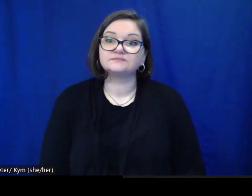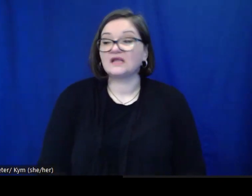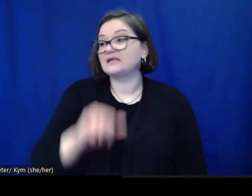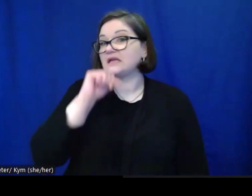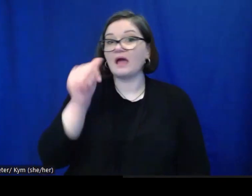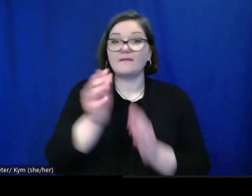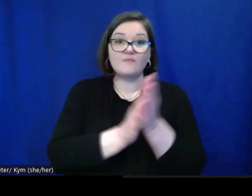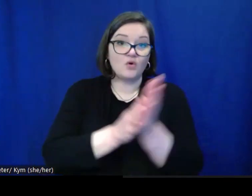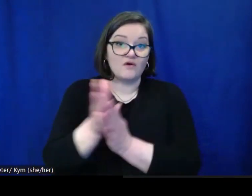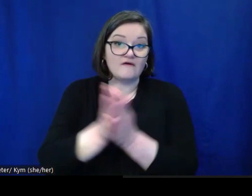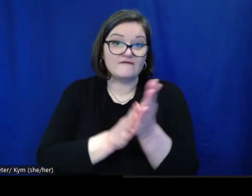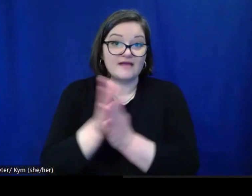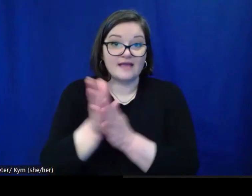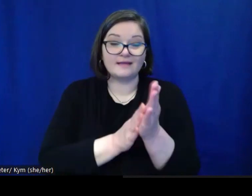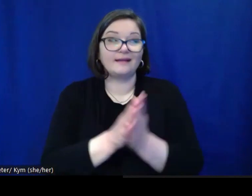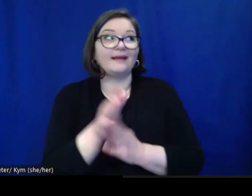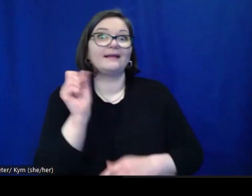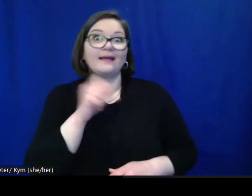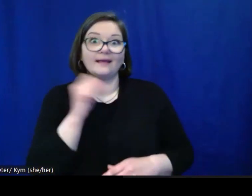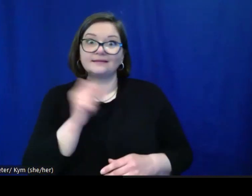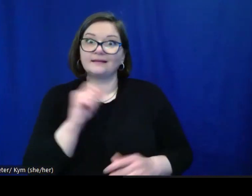Non-motivated, yes. Motivated, absolutely.